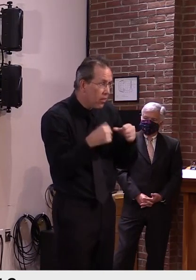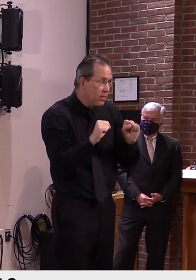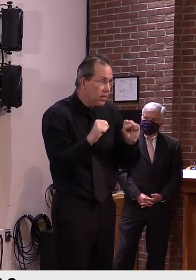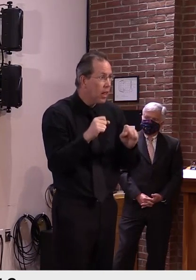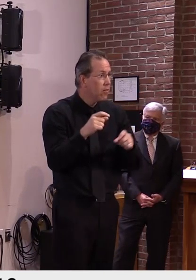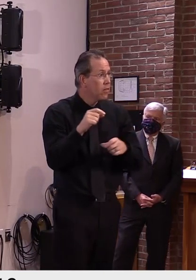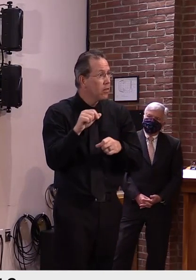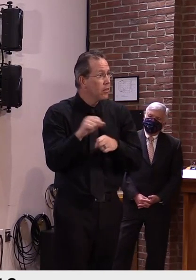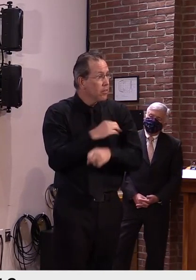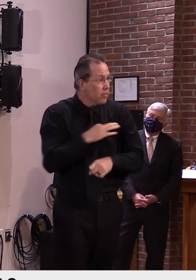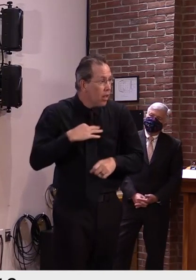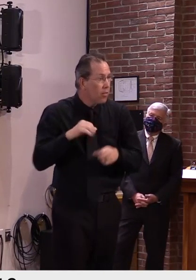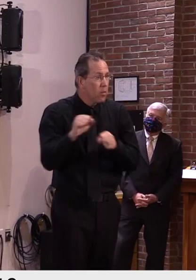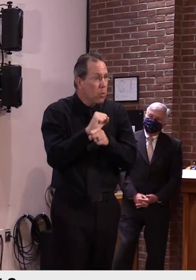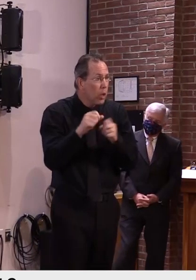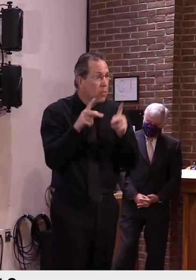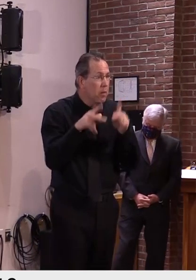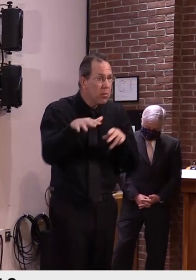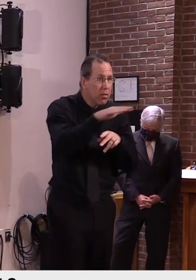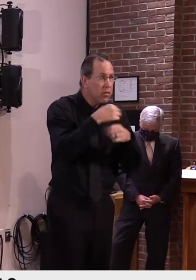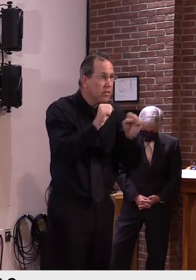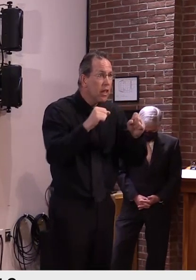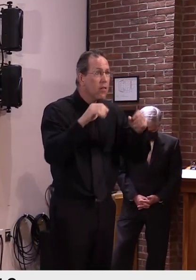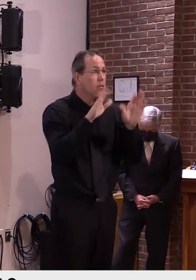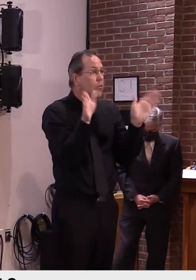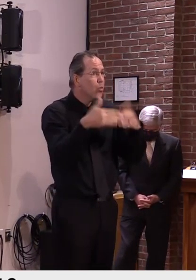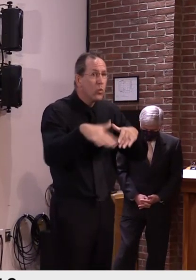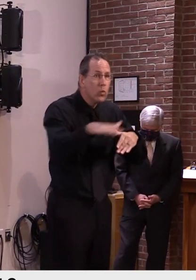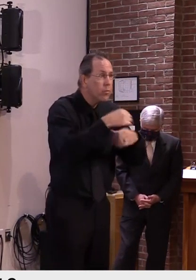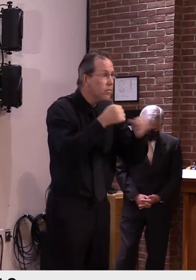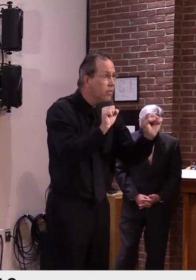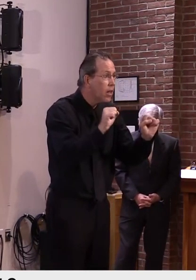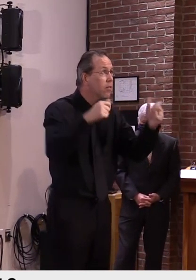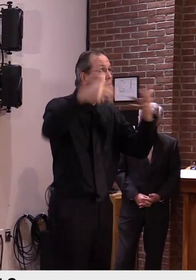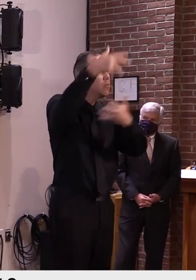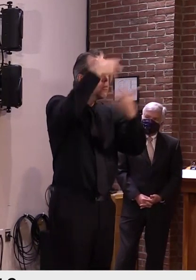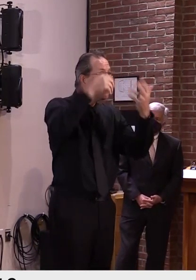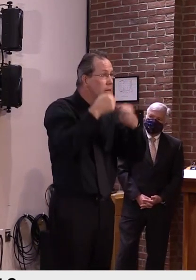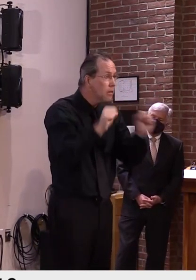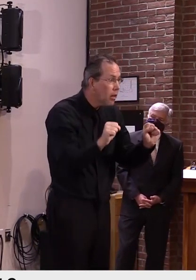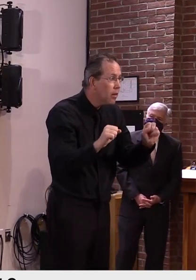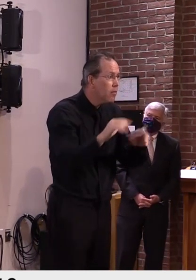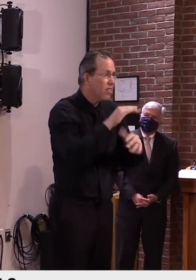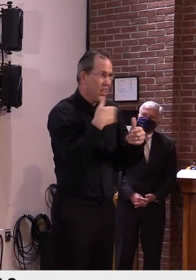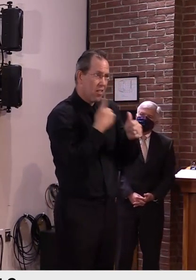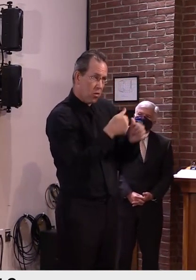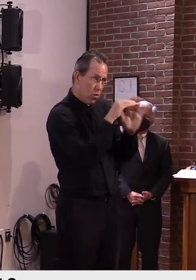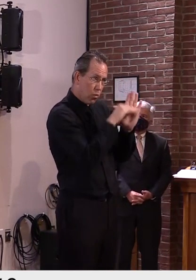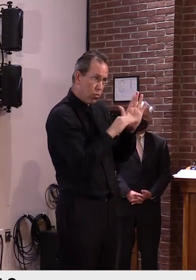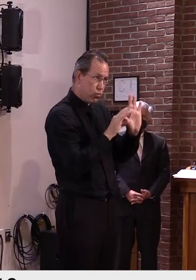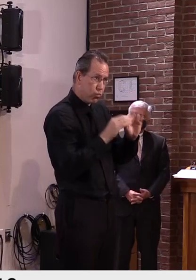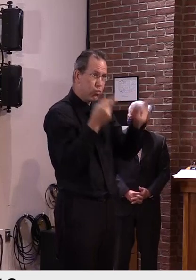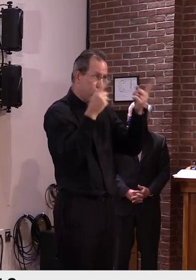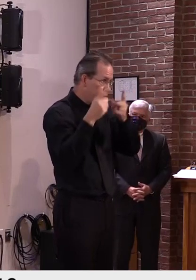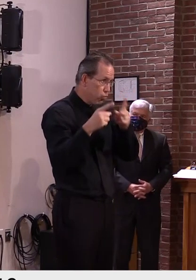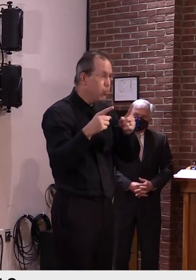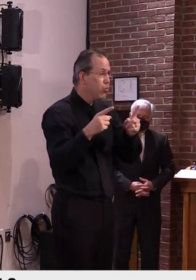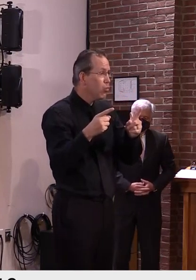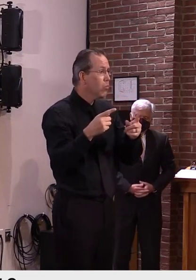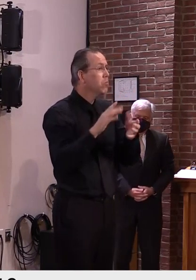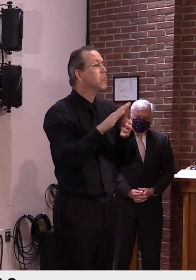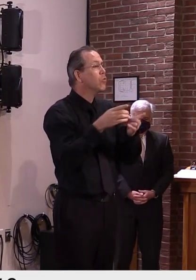is their comfort level and consistency in doing that. So so far we're very pleased, as I mentioned, almost daily contact with